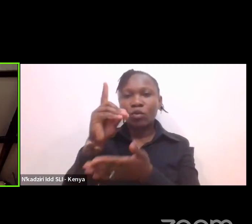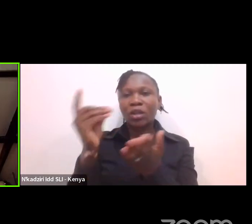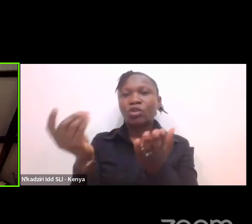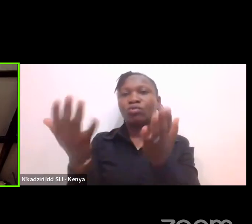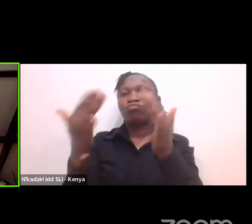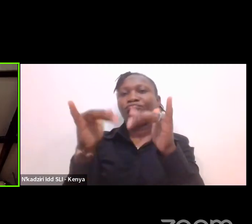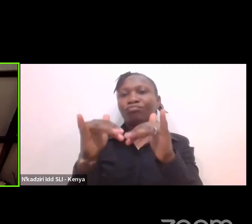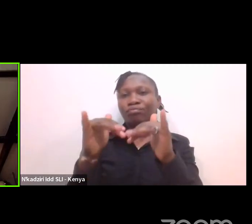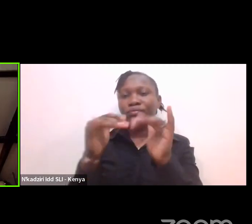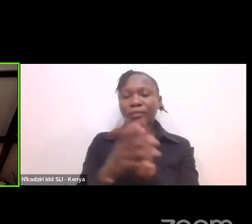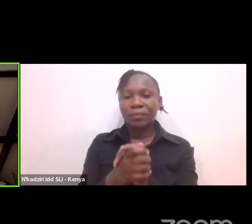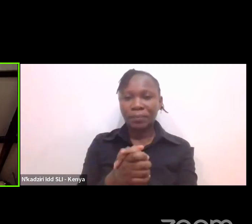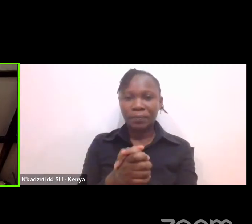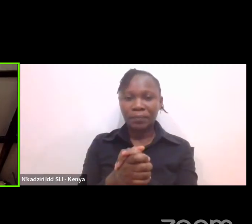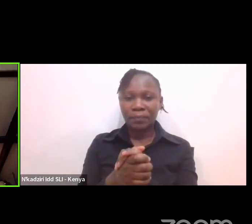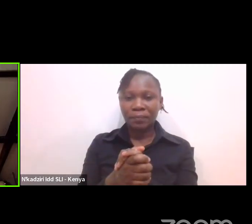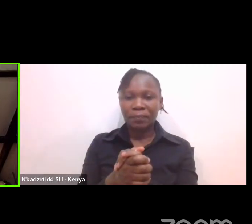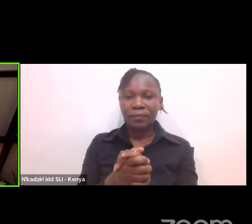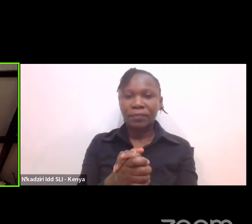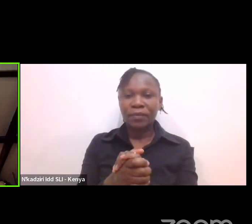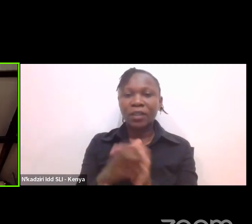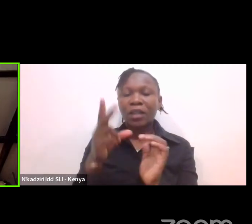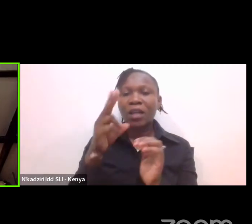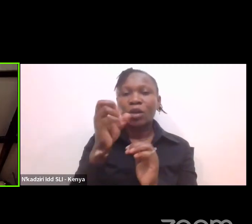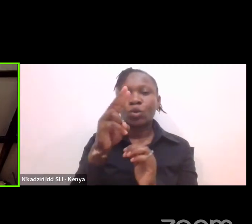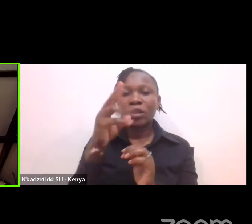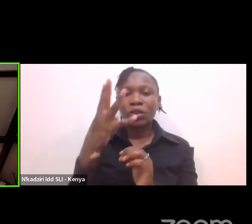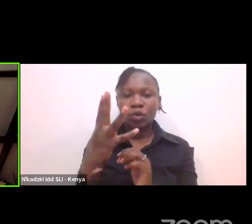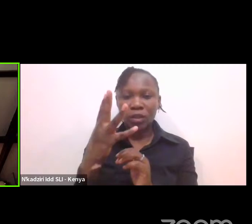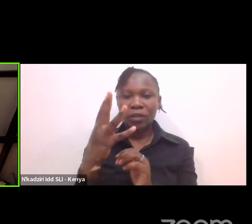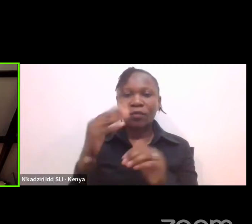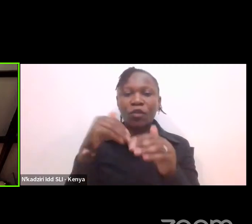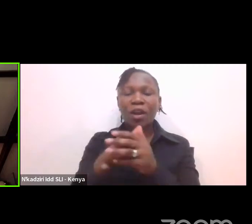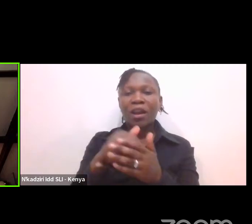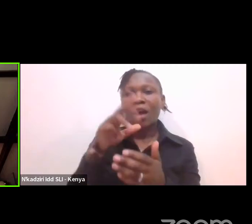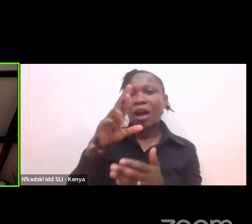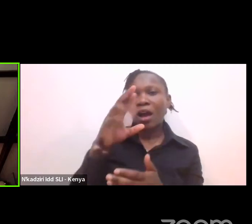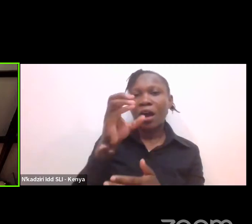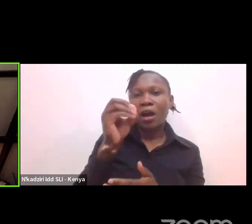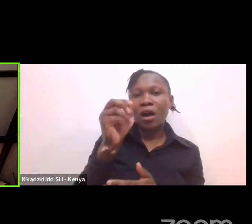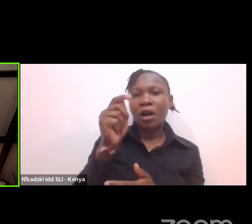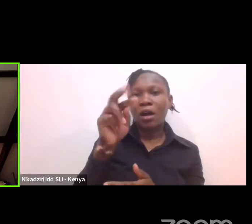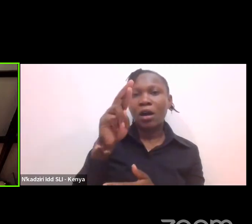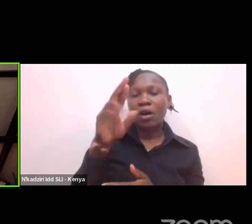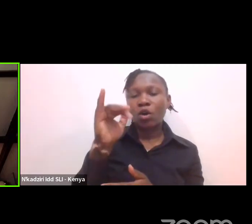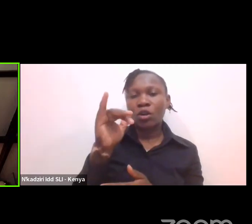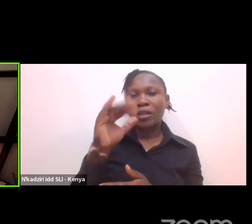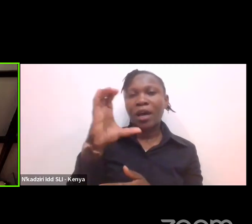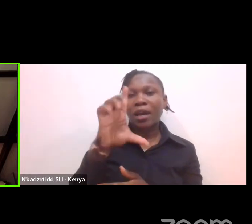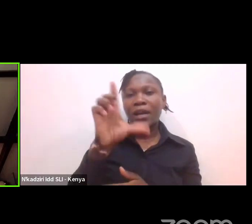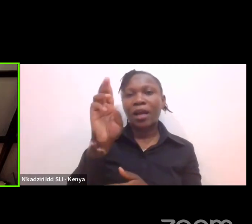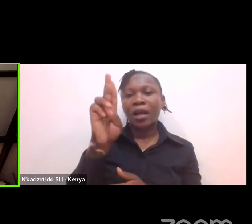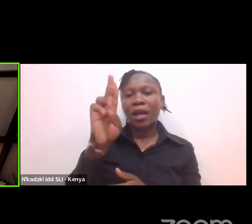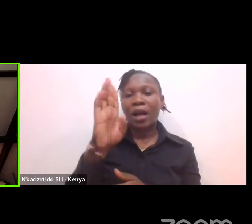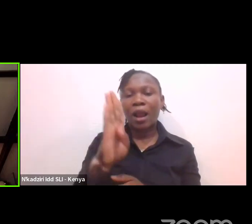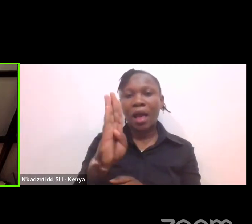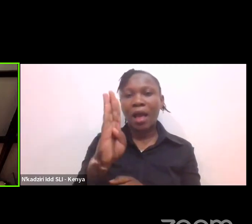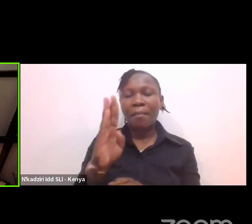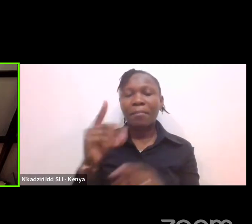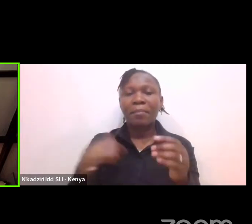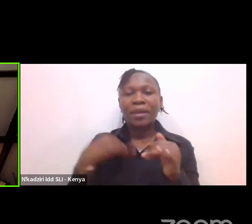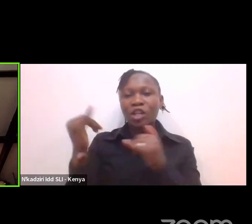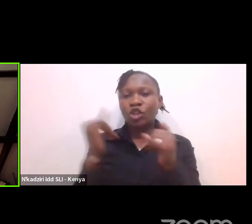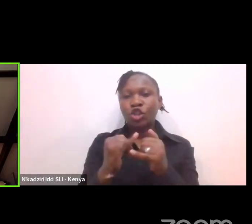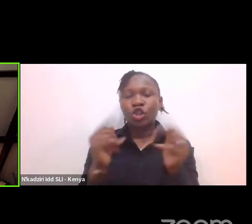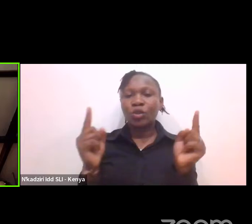the Rotary Club of World Disability Advocacy. Just very briefly to introduce myself, my name is